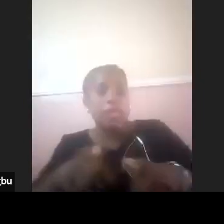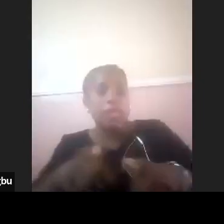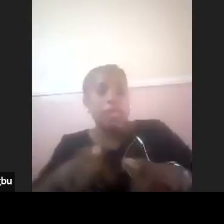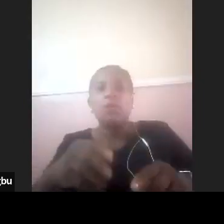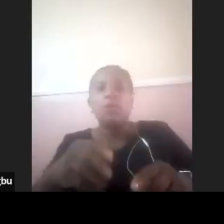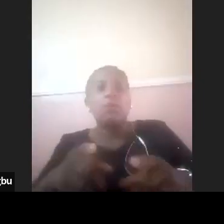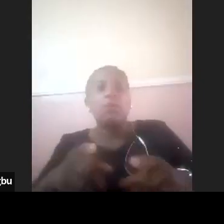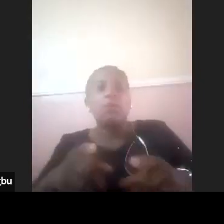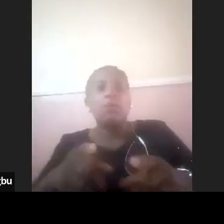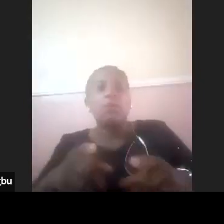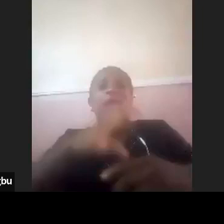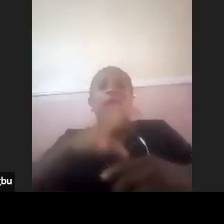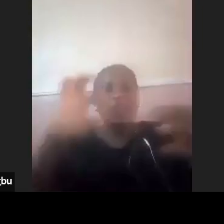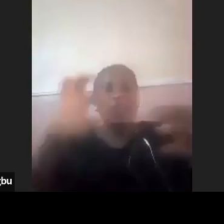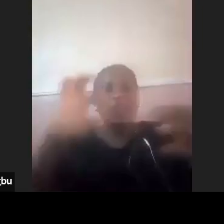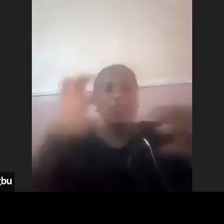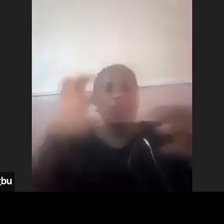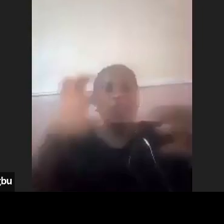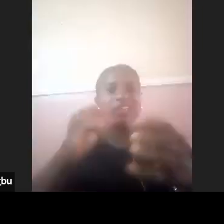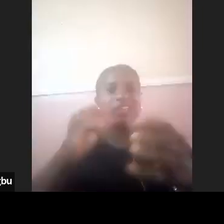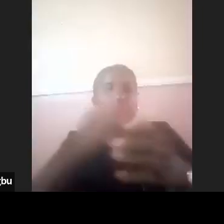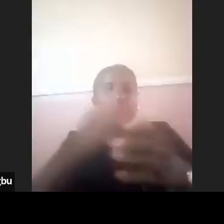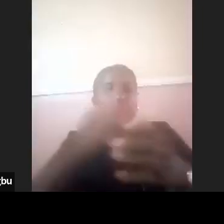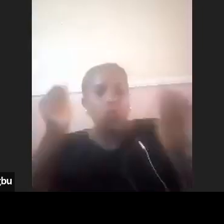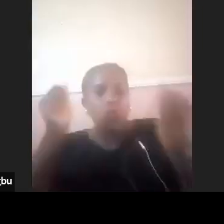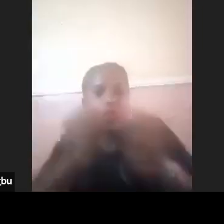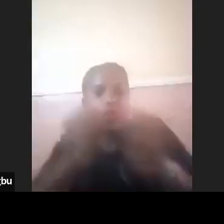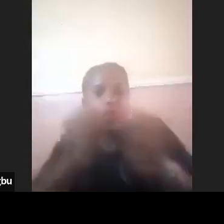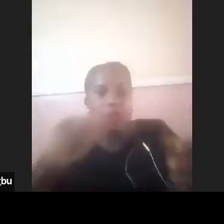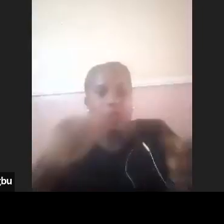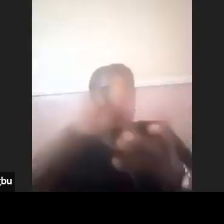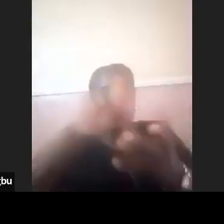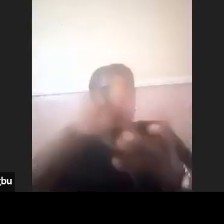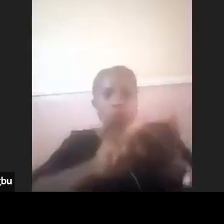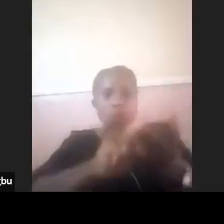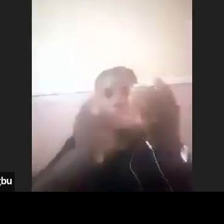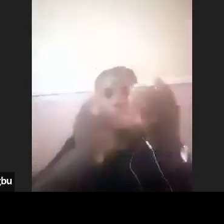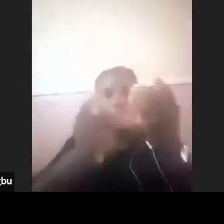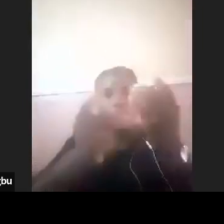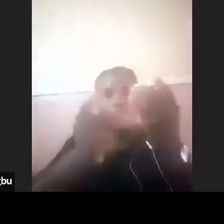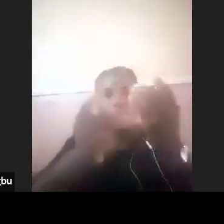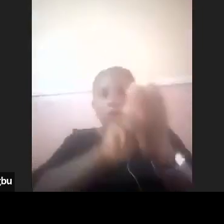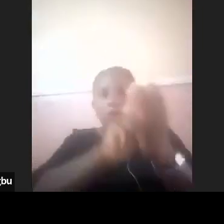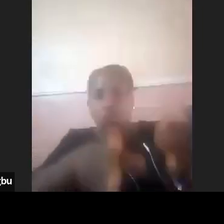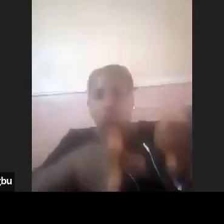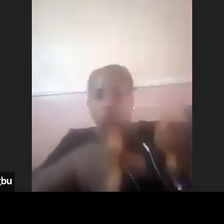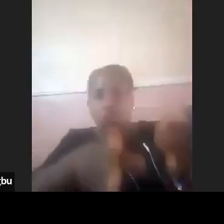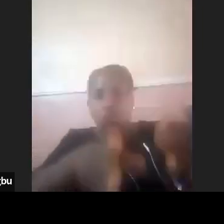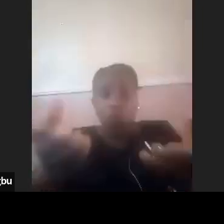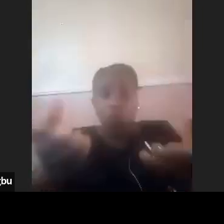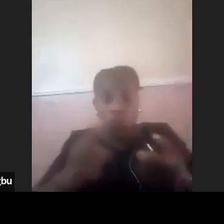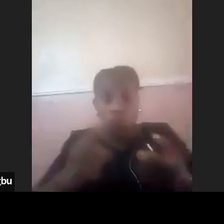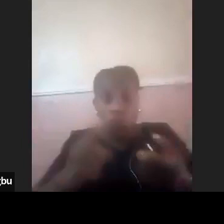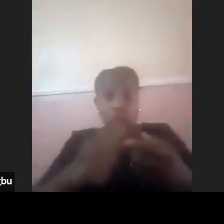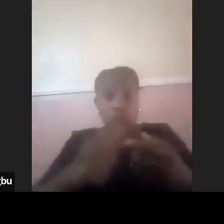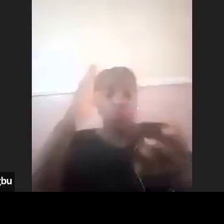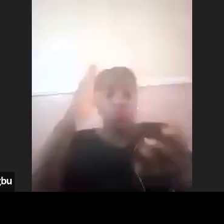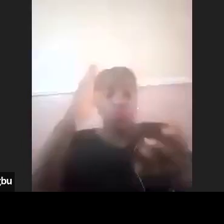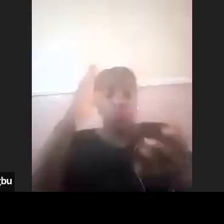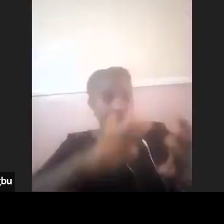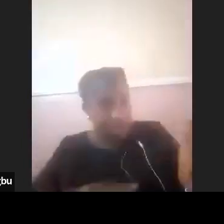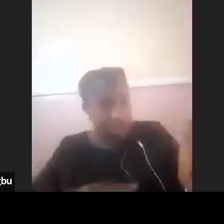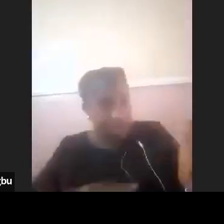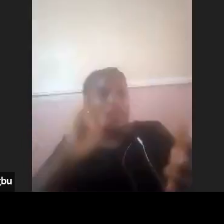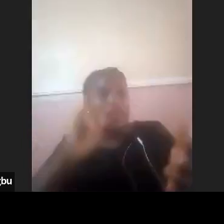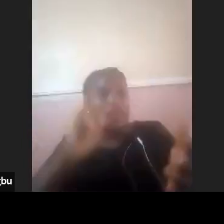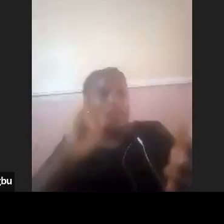health, through the master's in global health, you're going to get the knowledge, you're going to get the